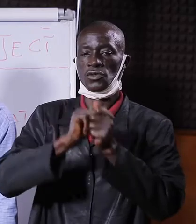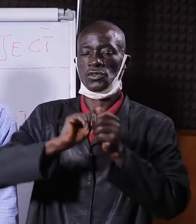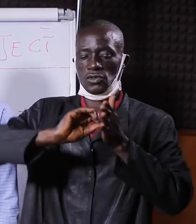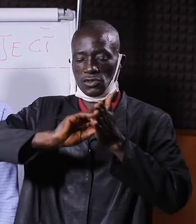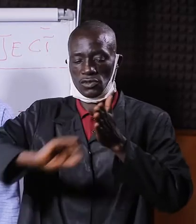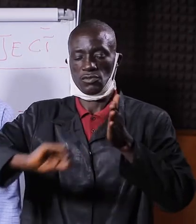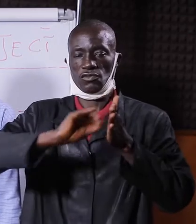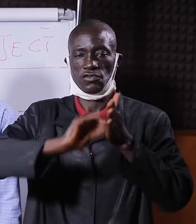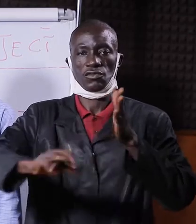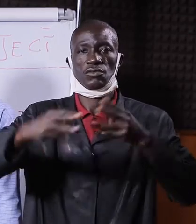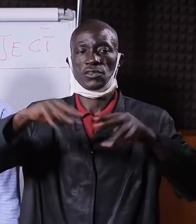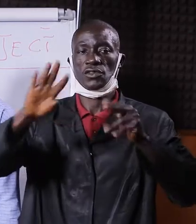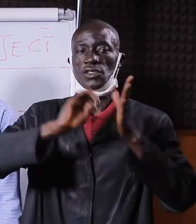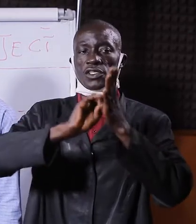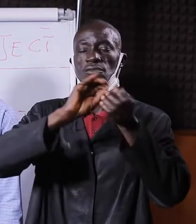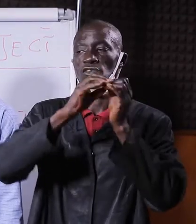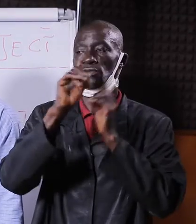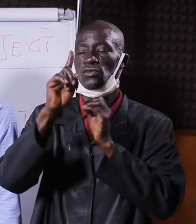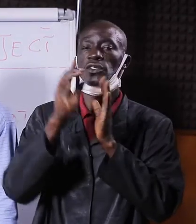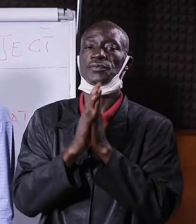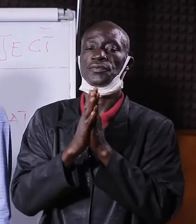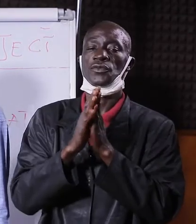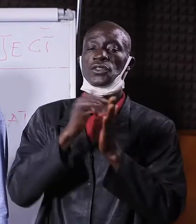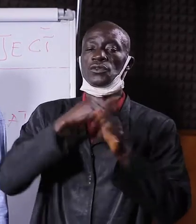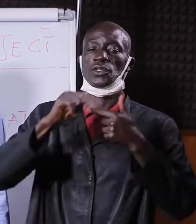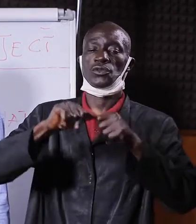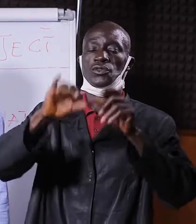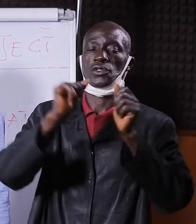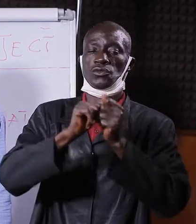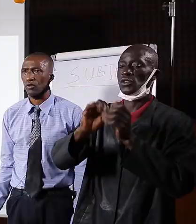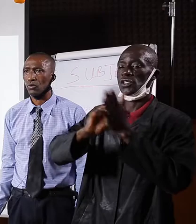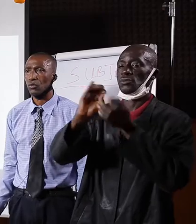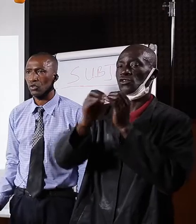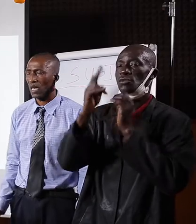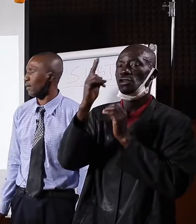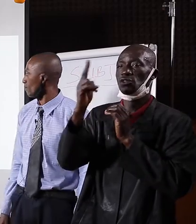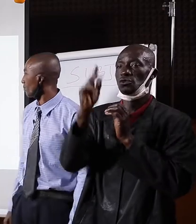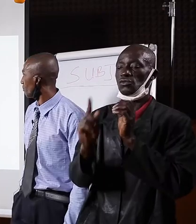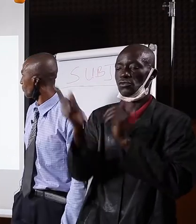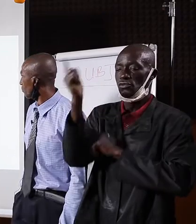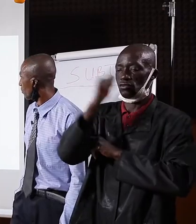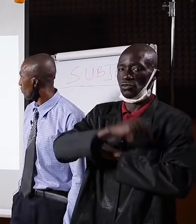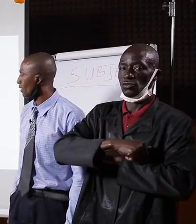elimination method, example number 1. We are continuing with example number 2 today.